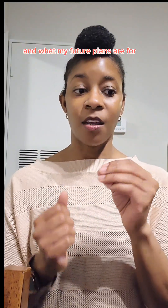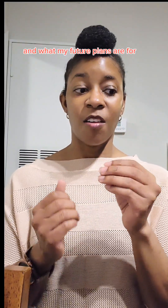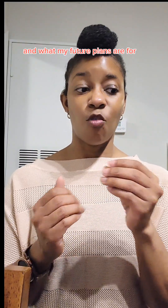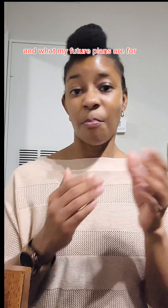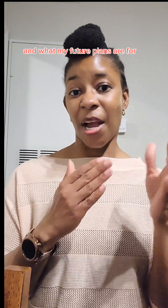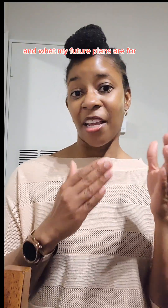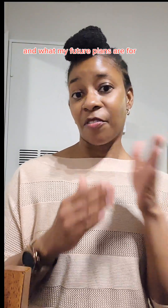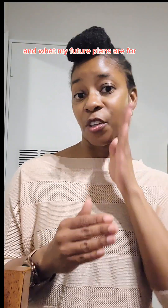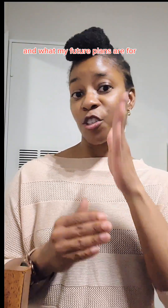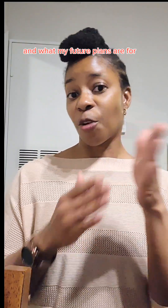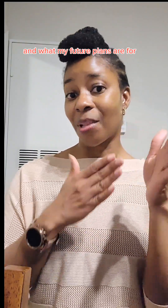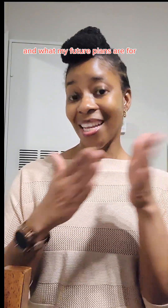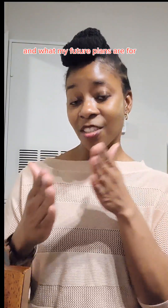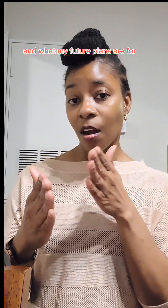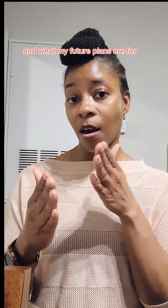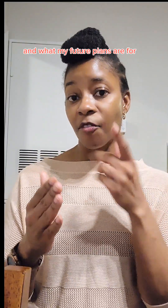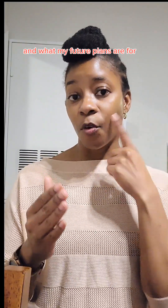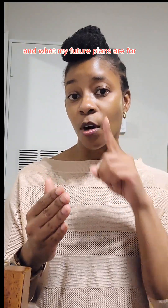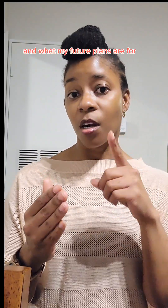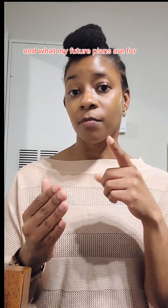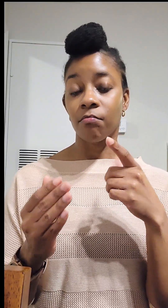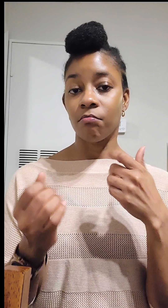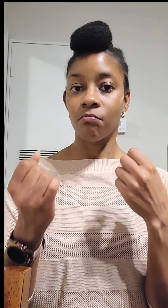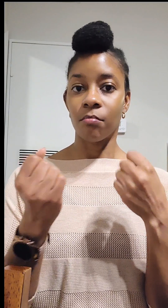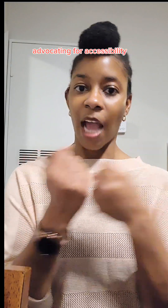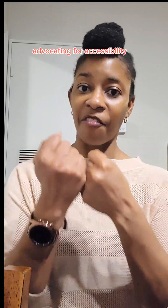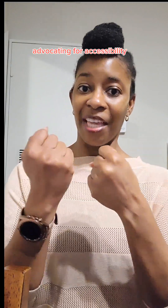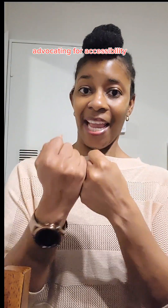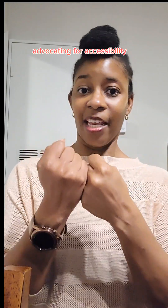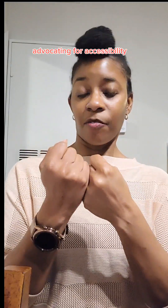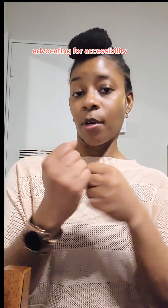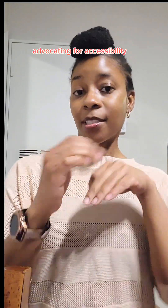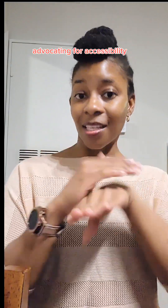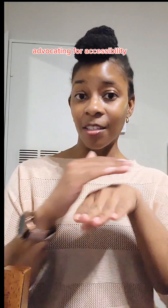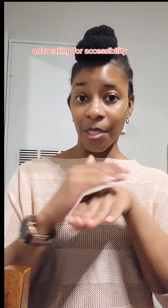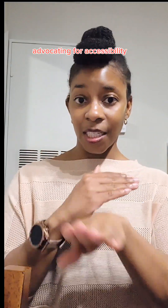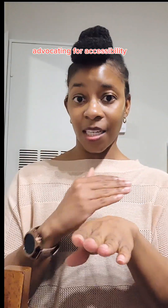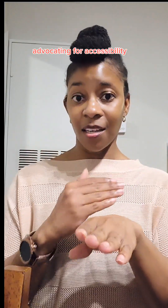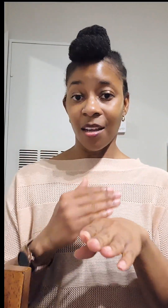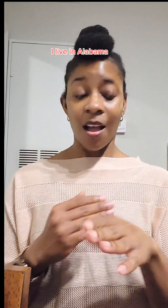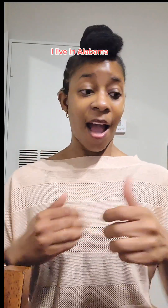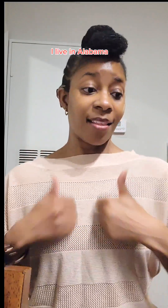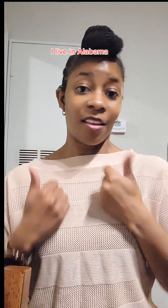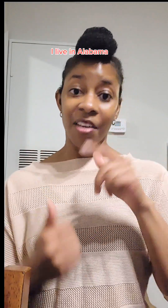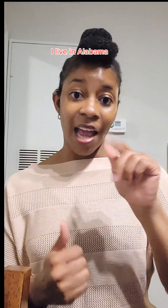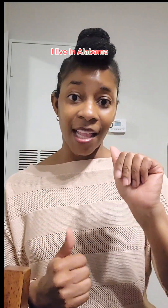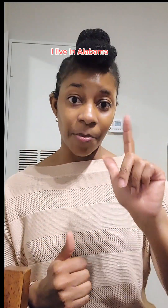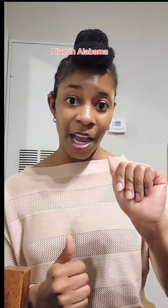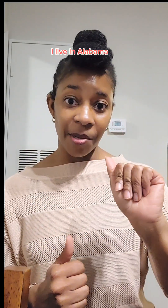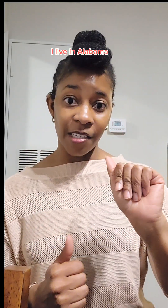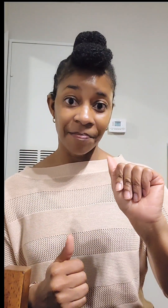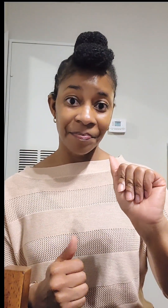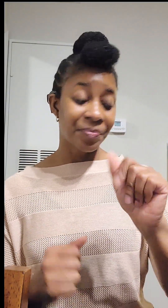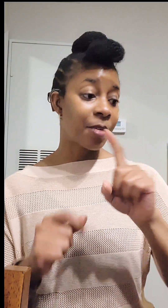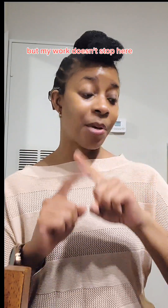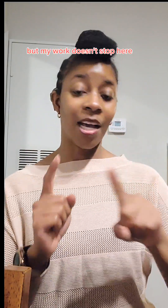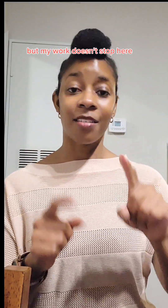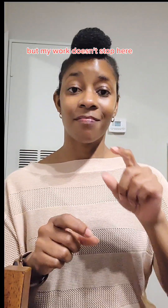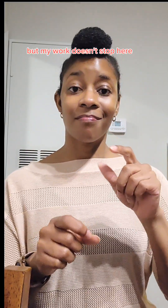what my future plans are for advocating for accessibility. I live in Alabama, but my